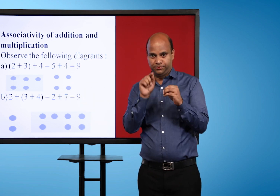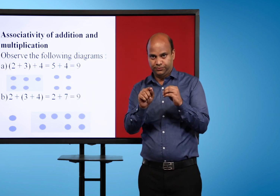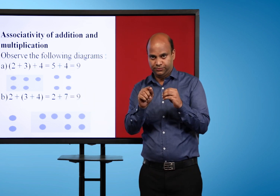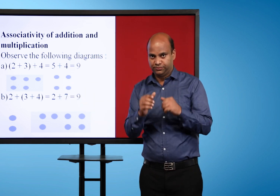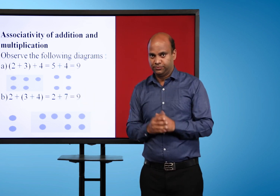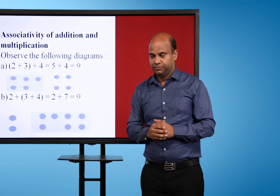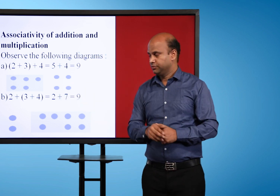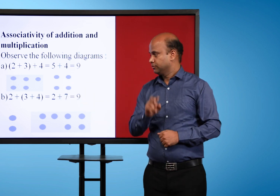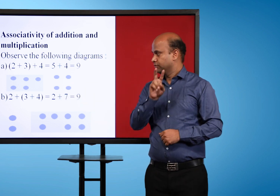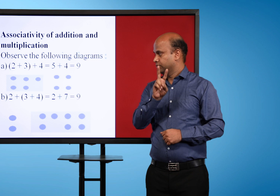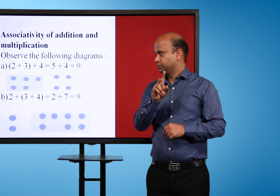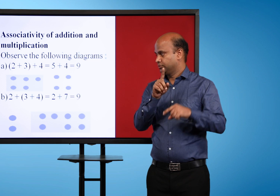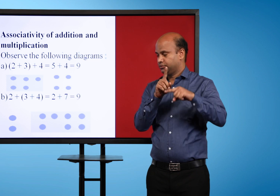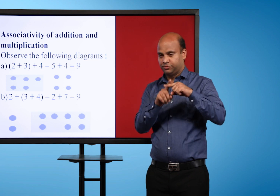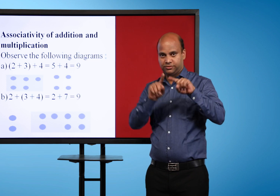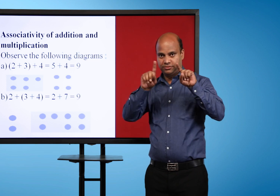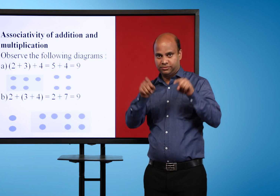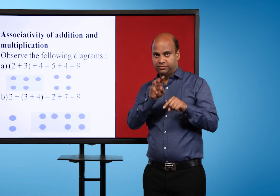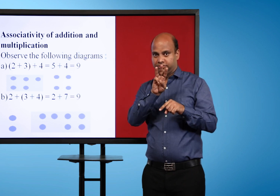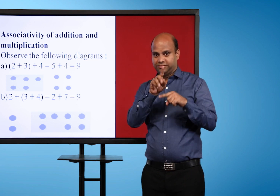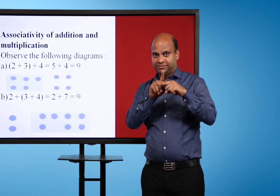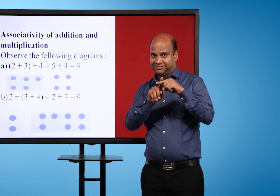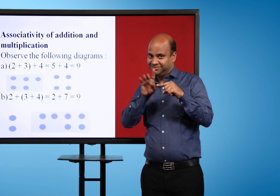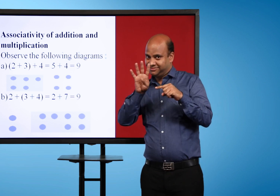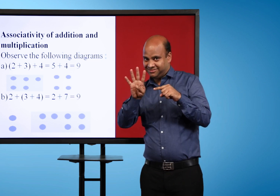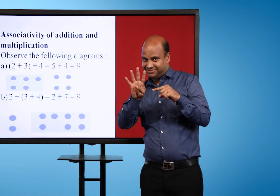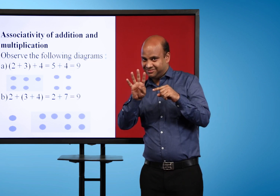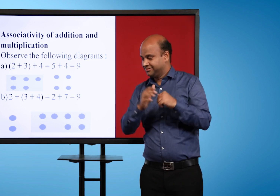B. 2 plus, in brackets, 3 plus 4